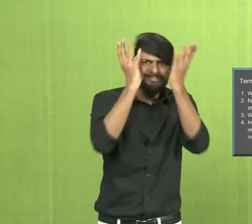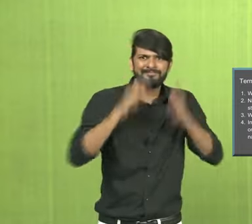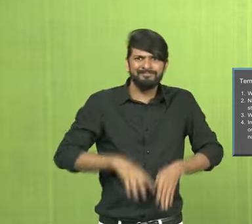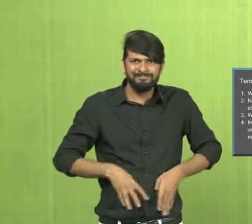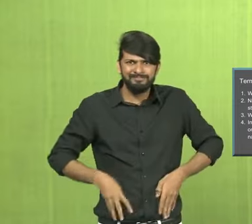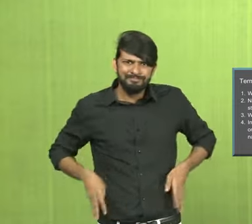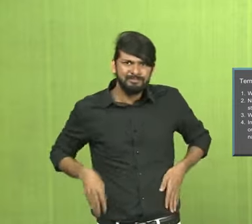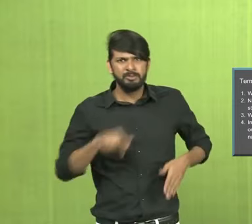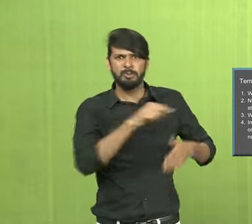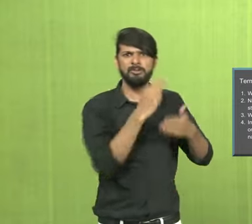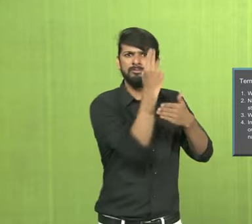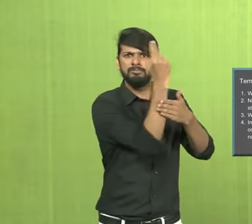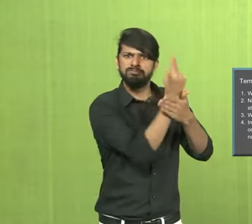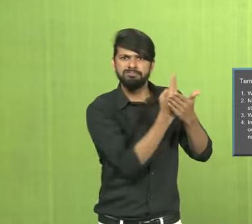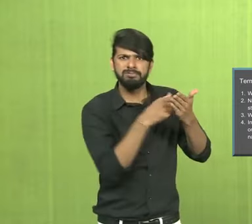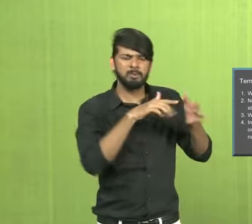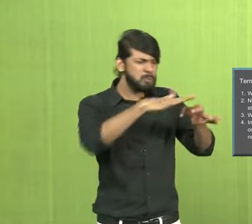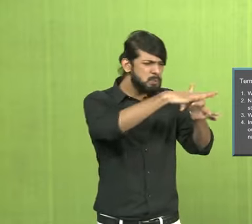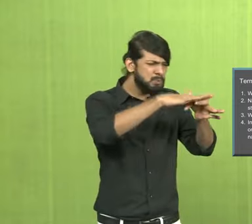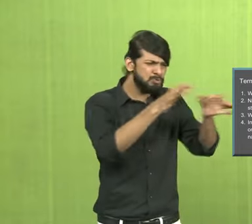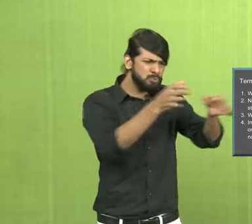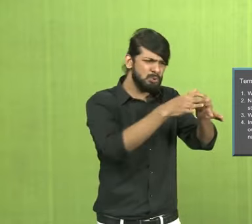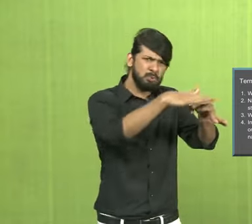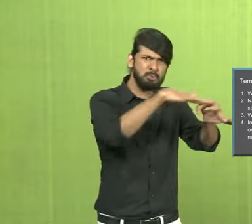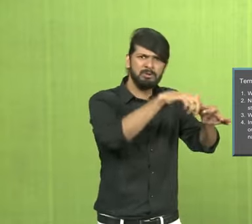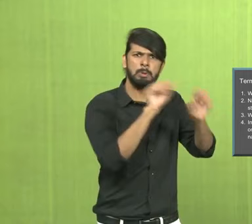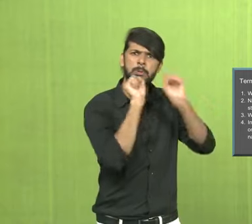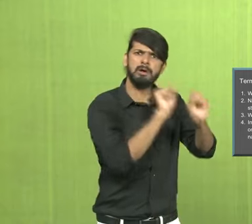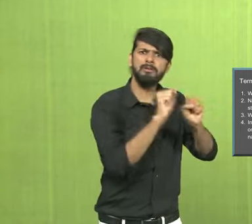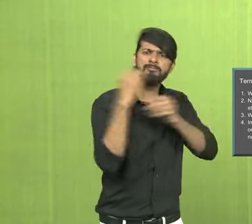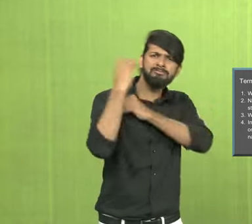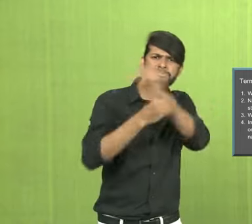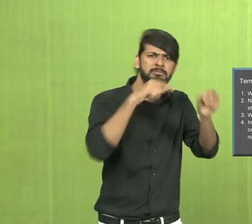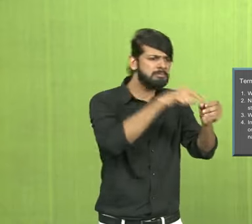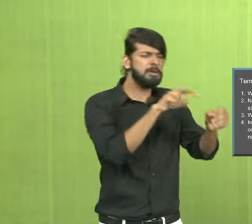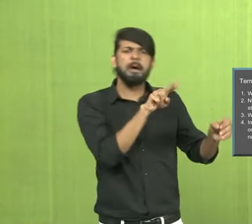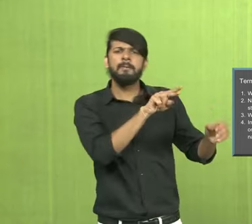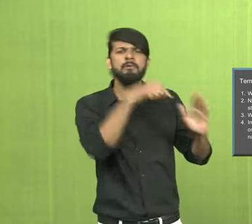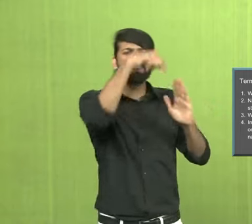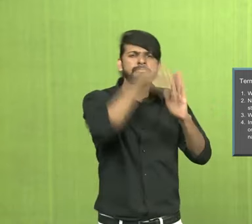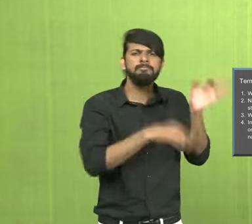What is the definition of folk and tribal art?